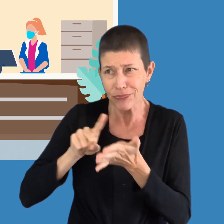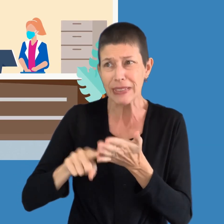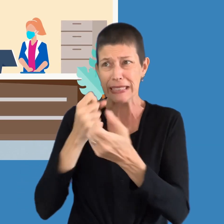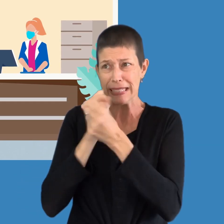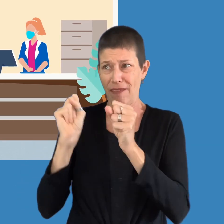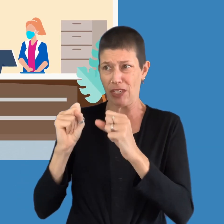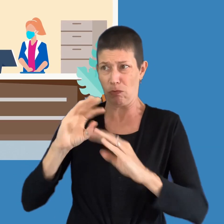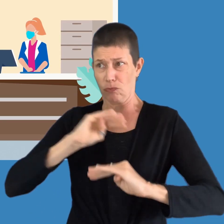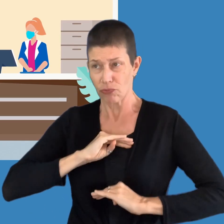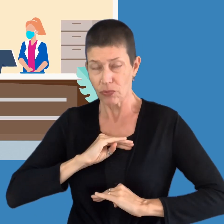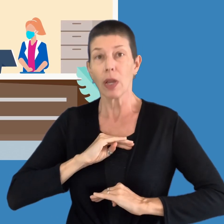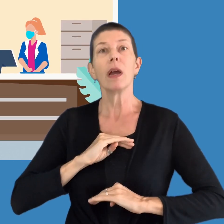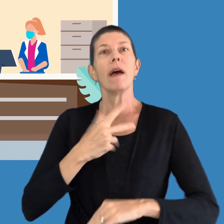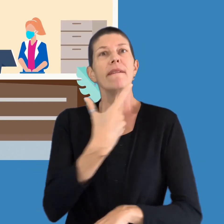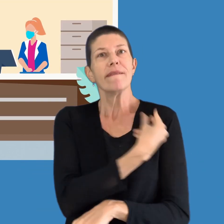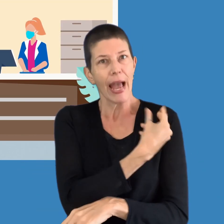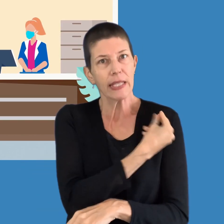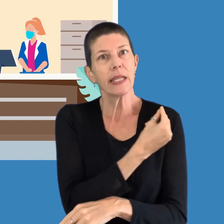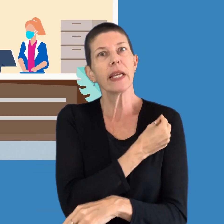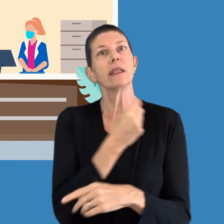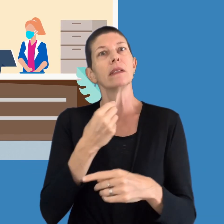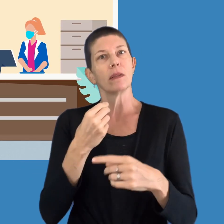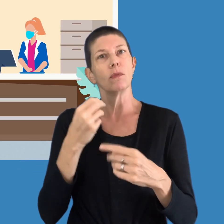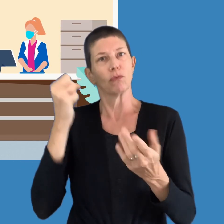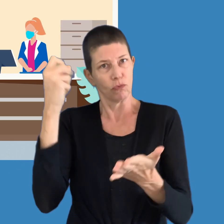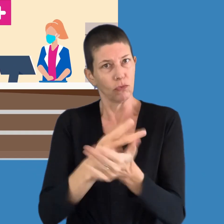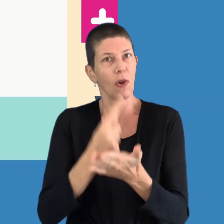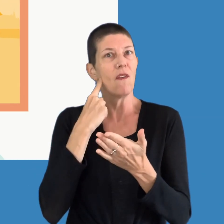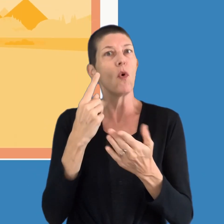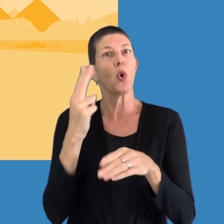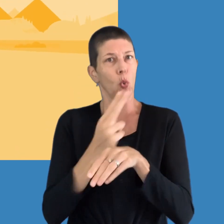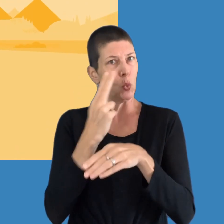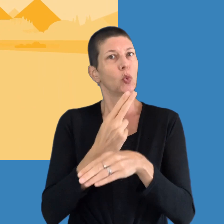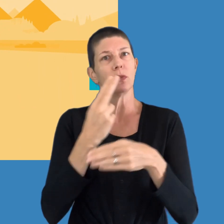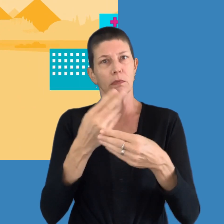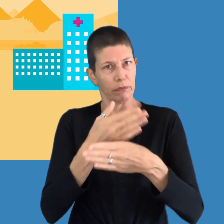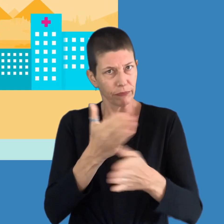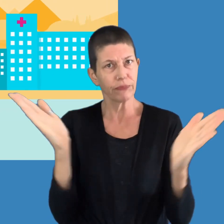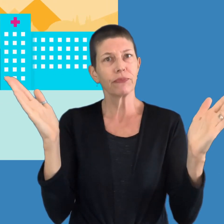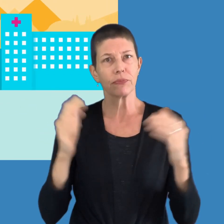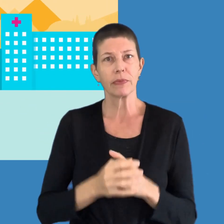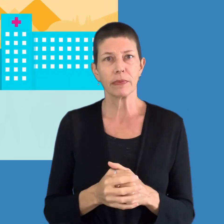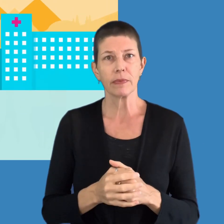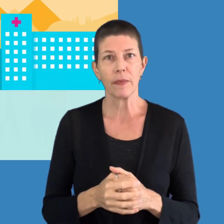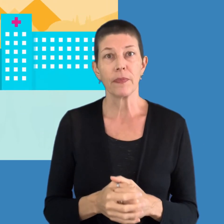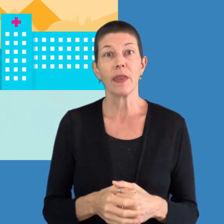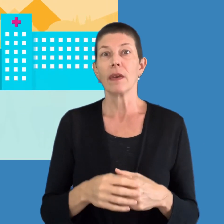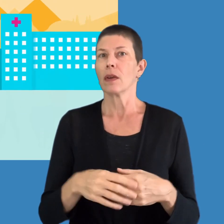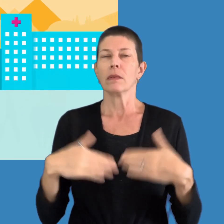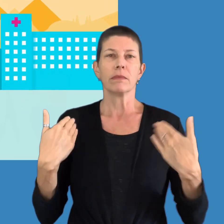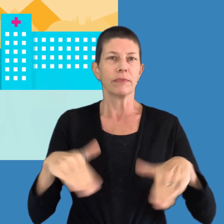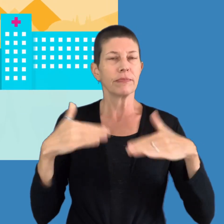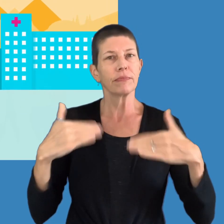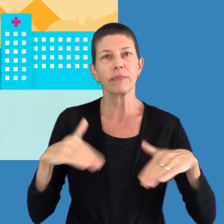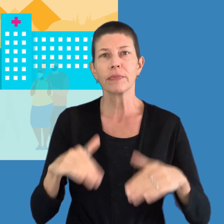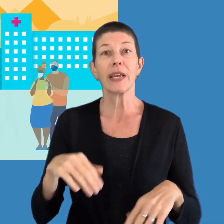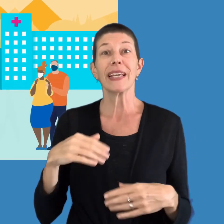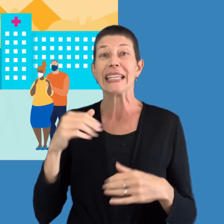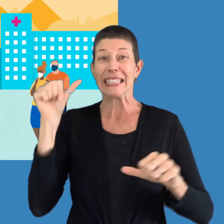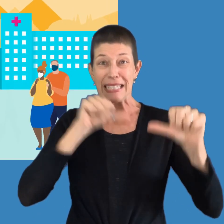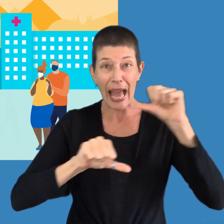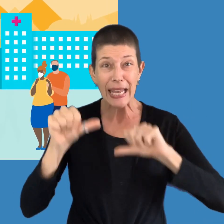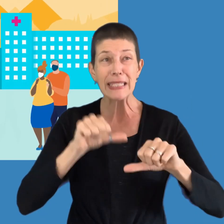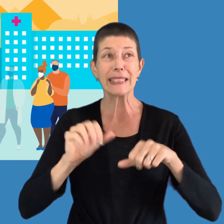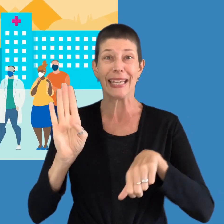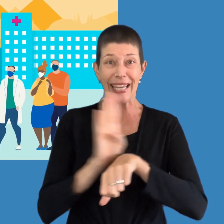for safety were met, and the vaccines were authorized for public use. Thanks to extraordinary